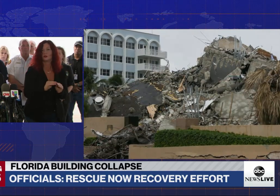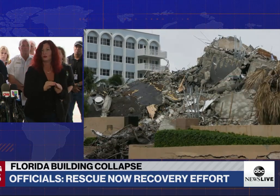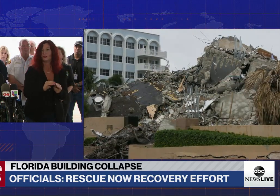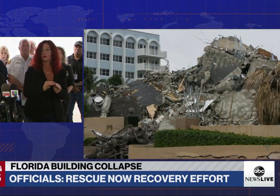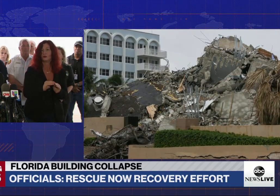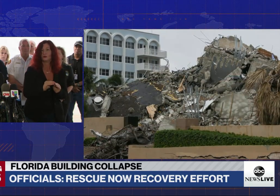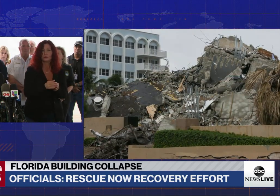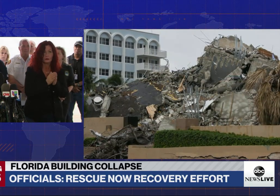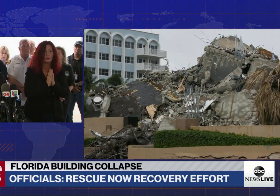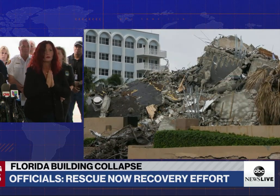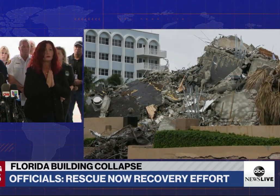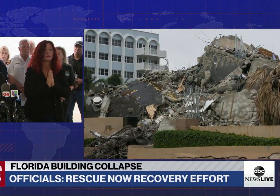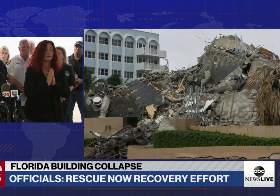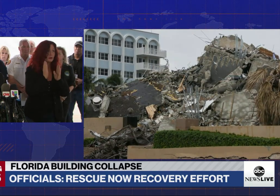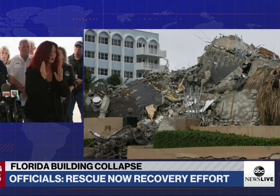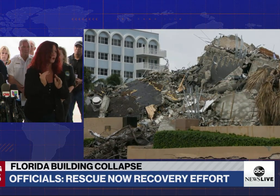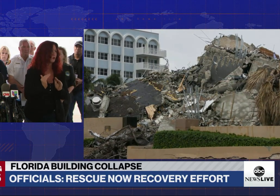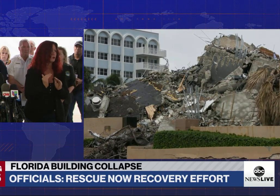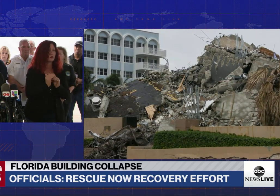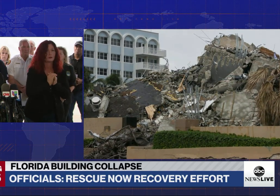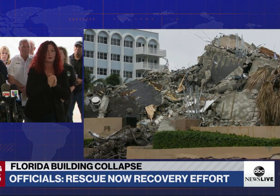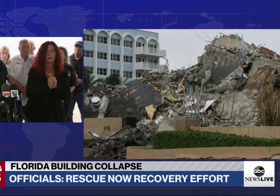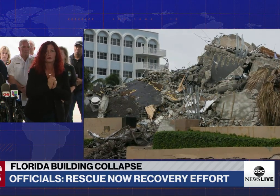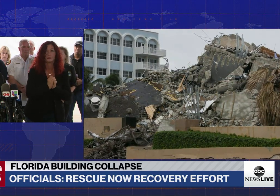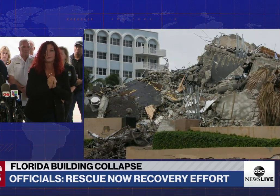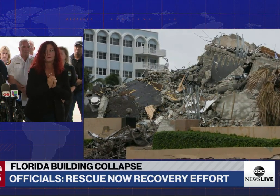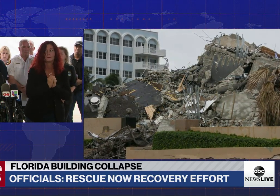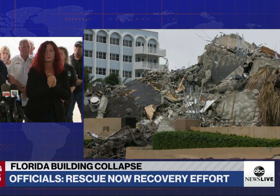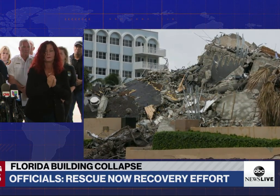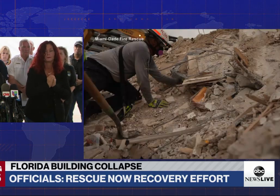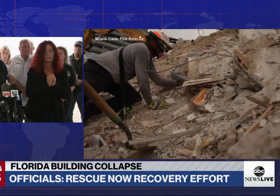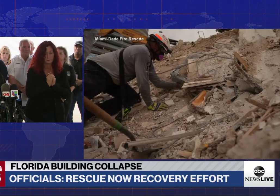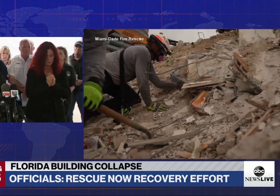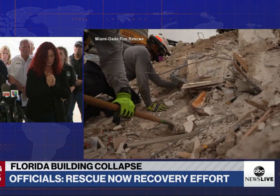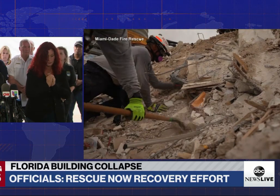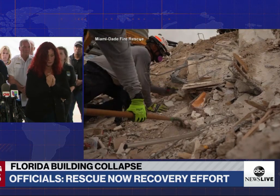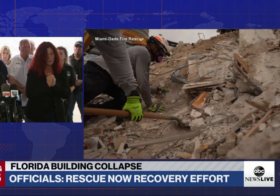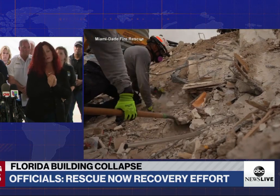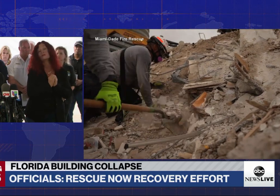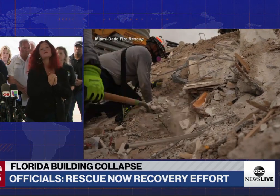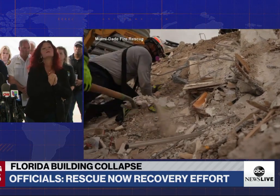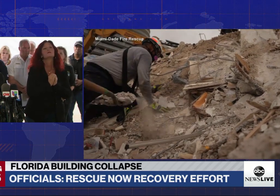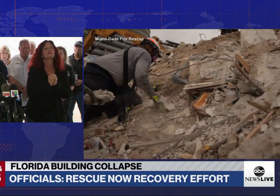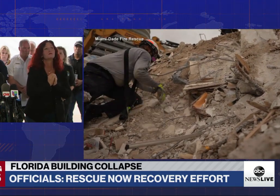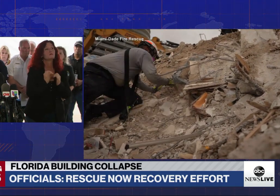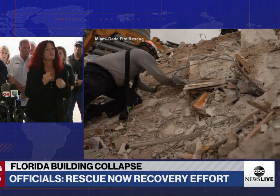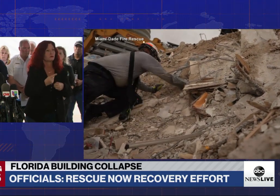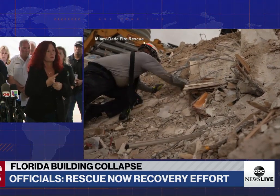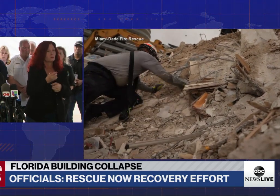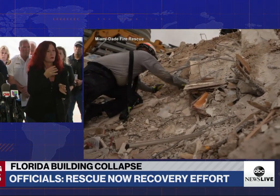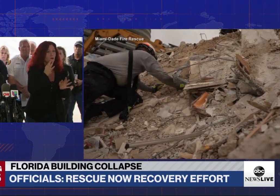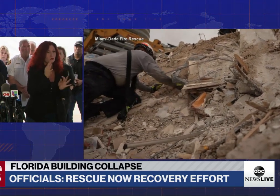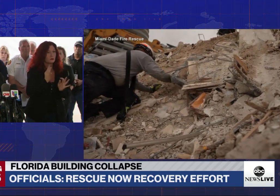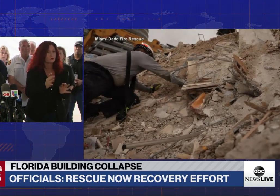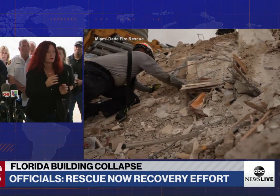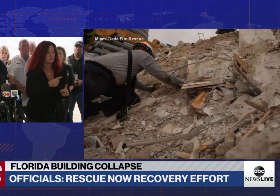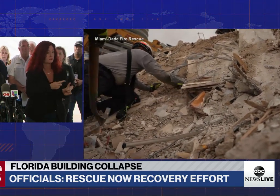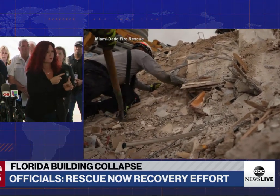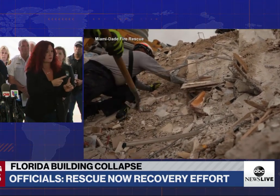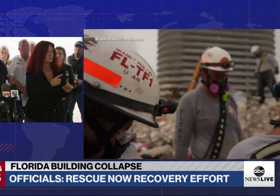So the decision to transition from rescue to recovery is an extremely difficult